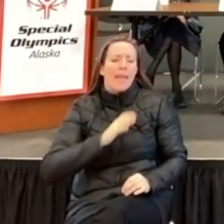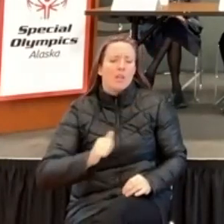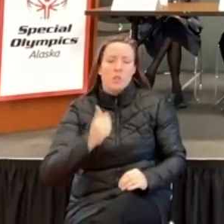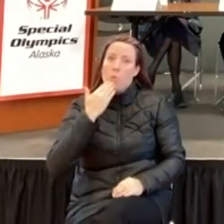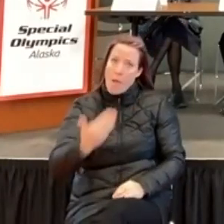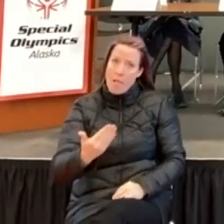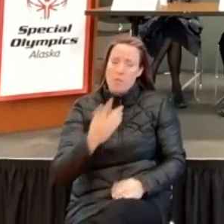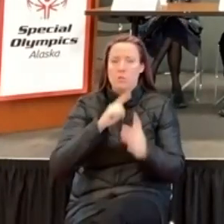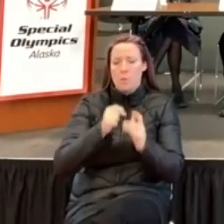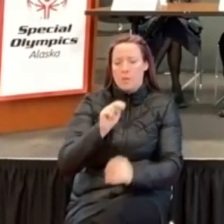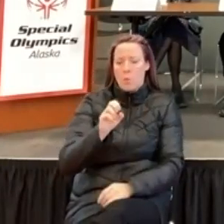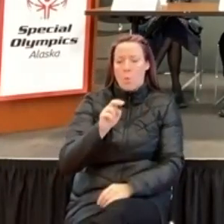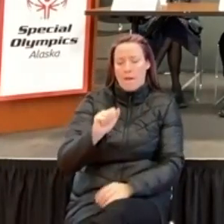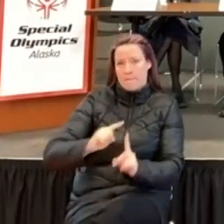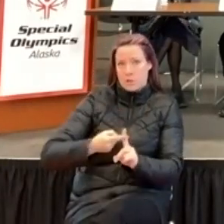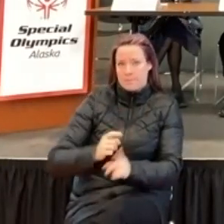start here with Nona.